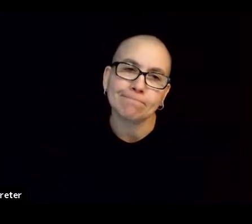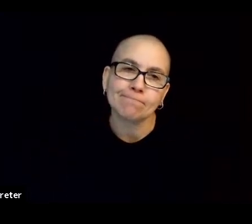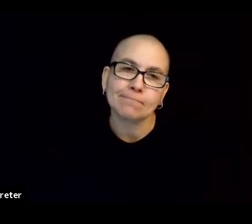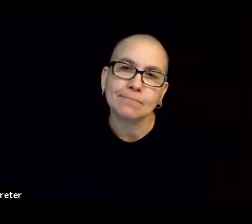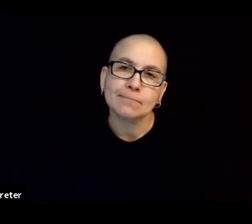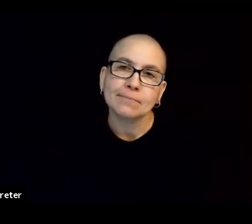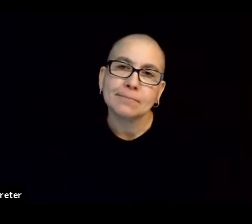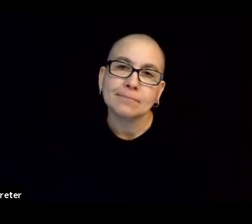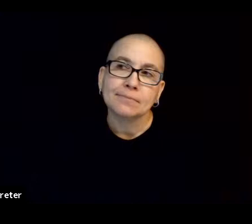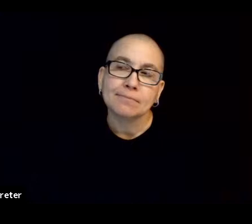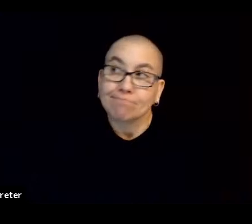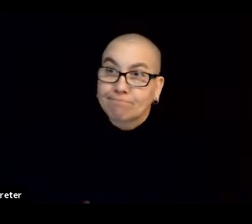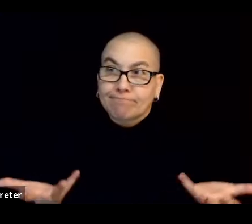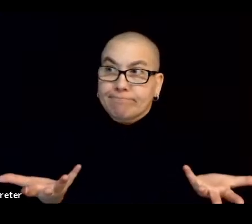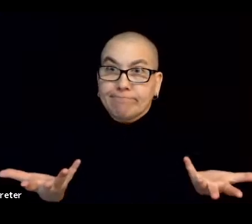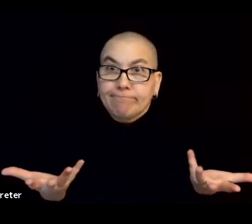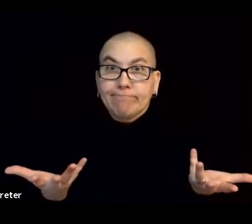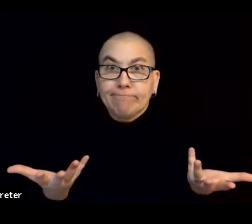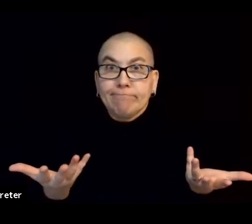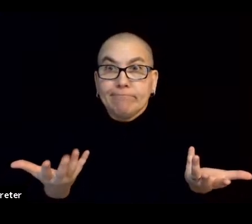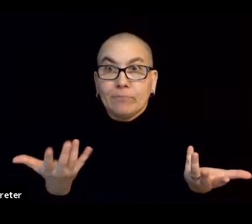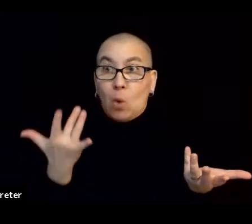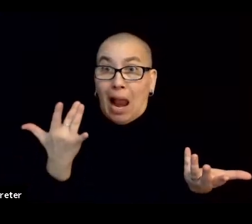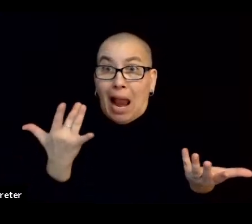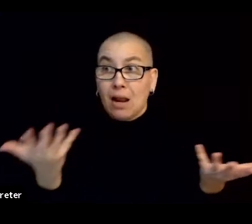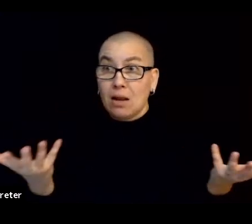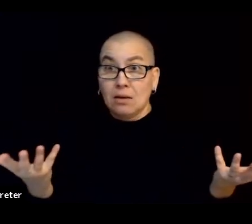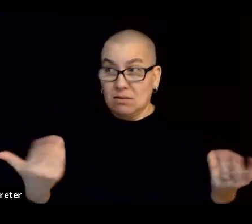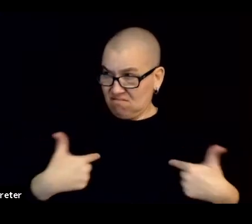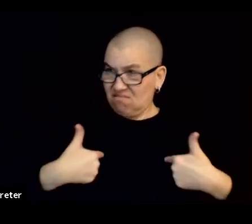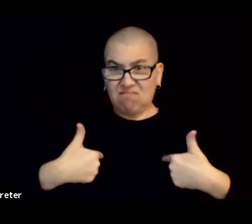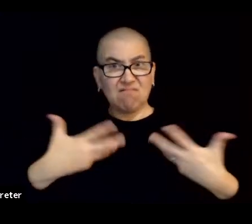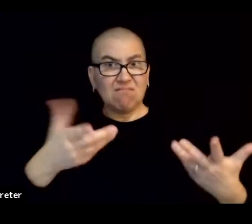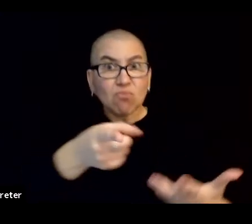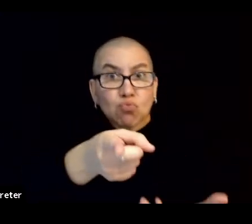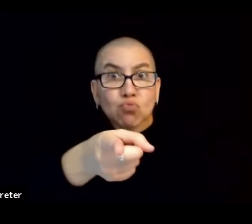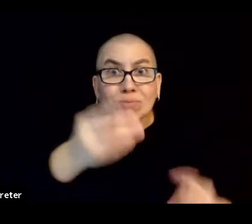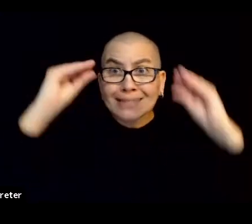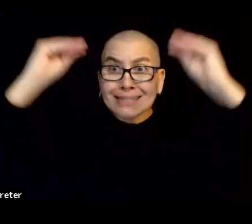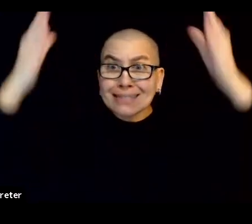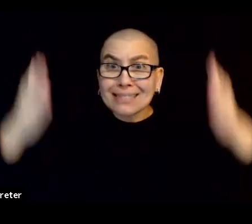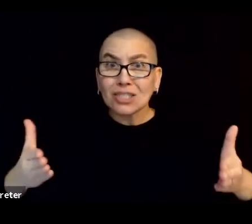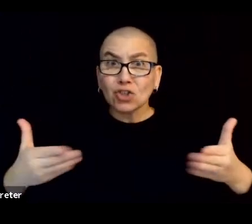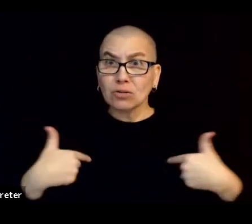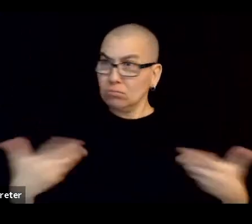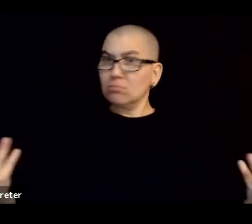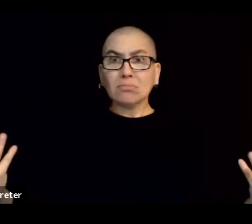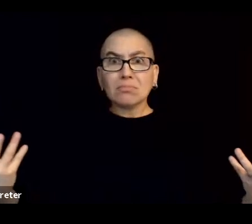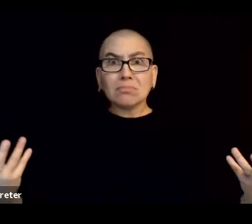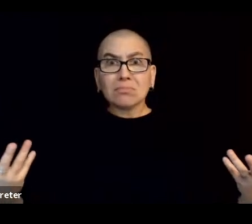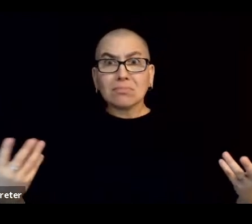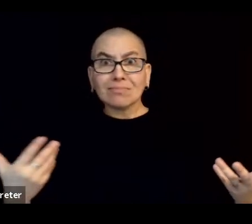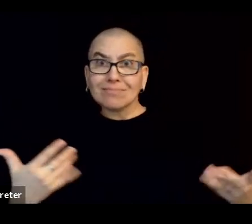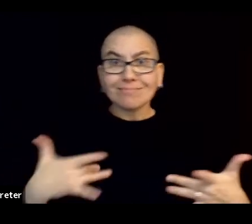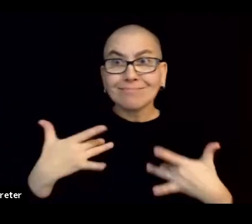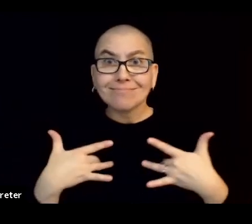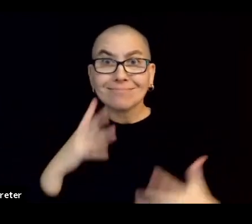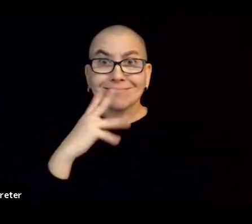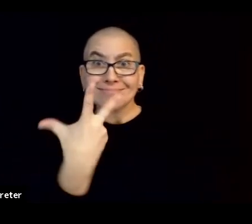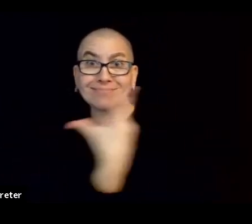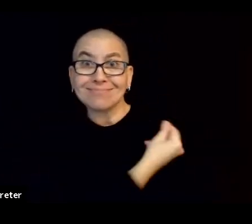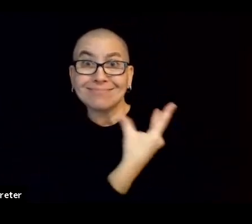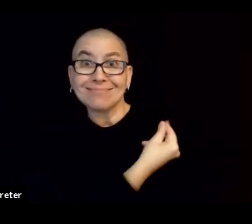an eligible category does not mean that you're going to get vaccinated in the next few days. This week, a very few people in